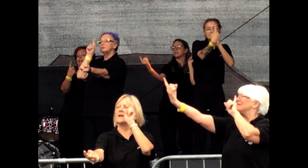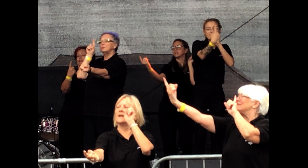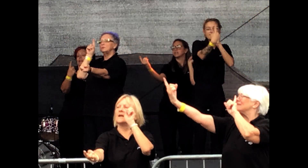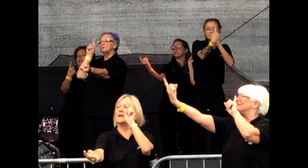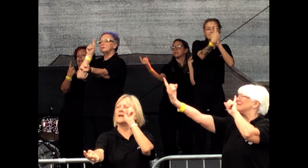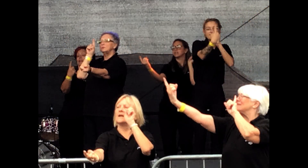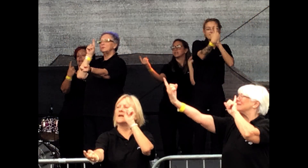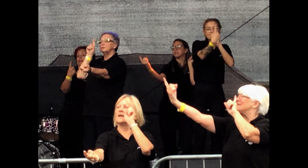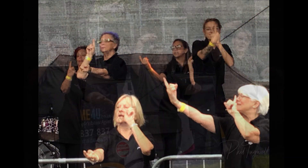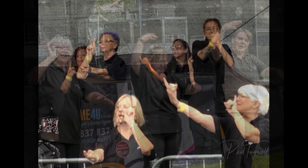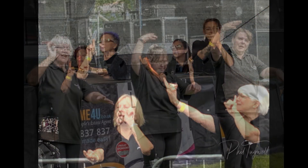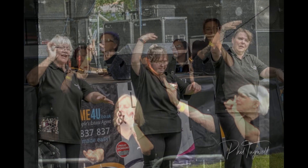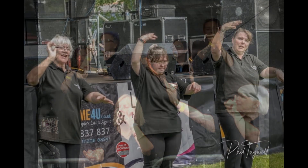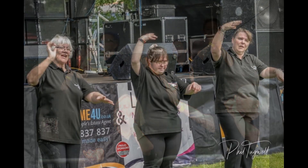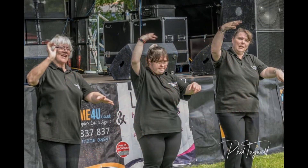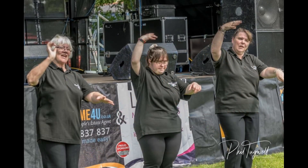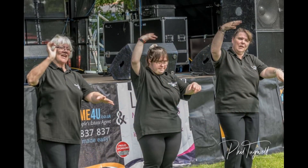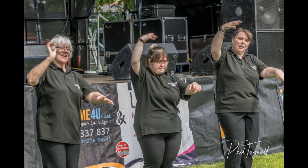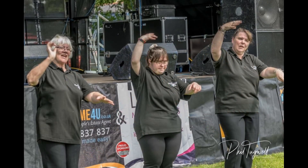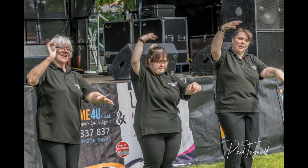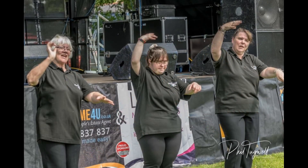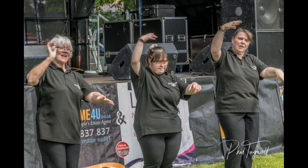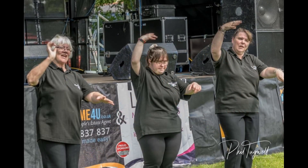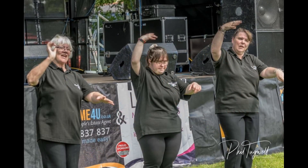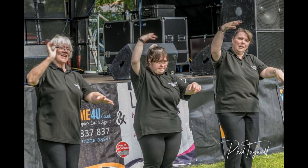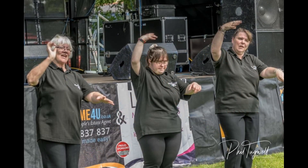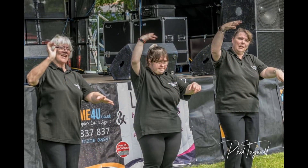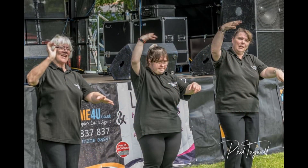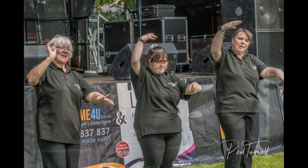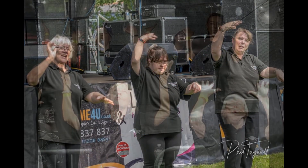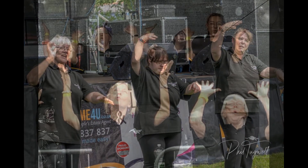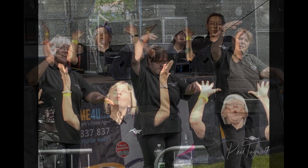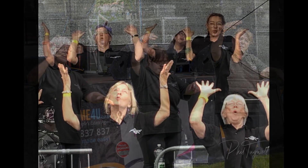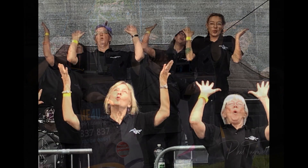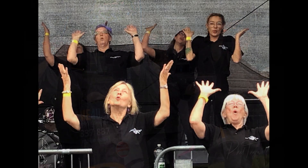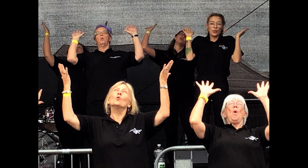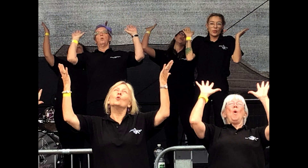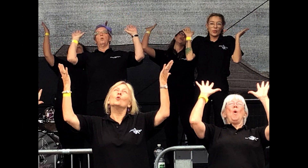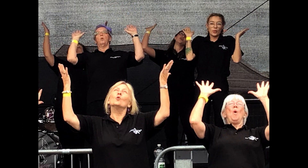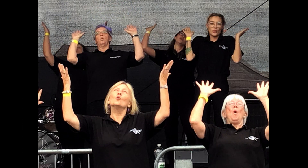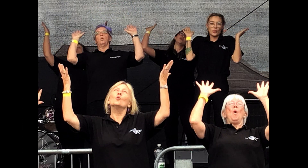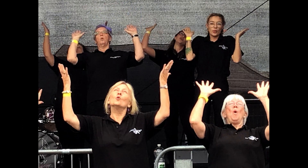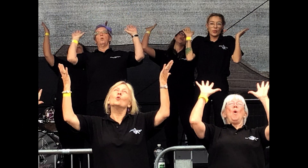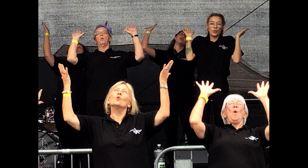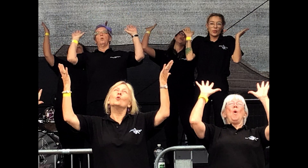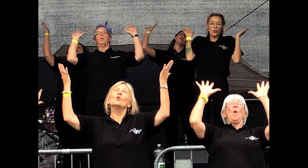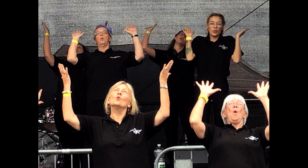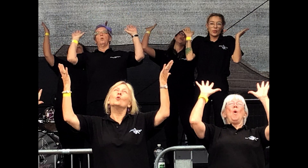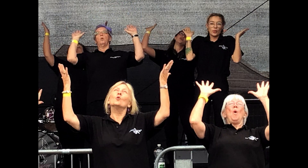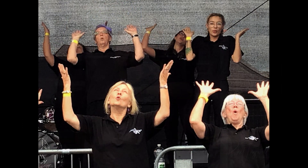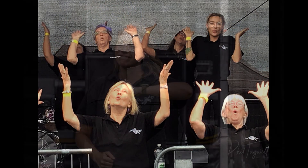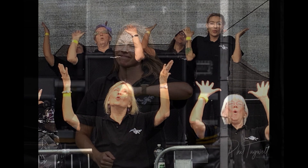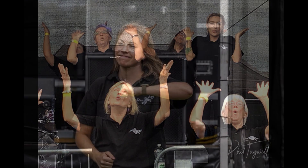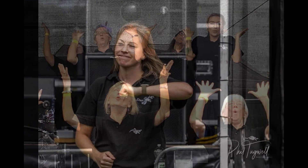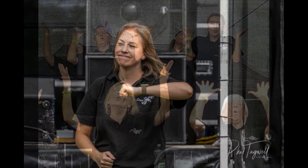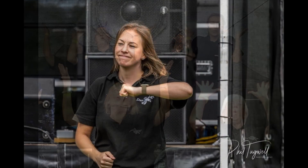quiet, and it feels like it's getting hard to breathe. And I know you feel like